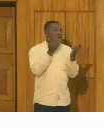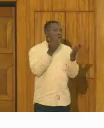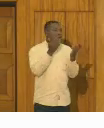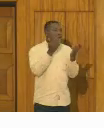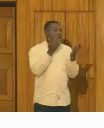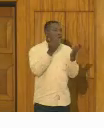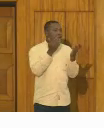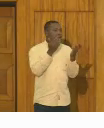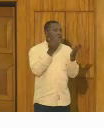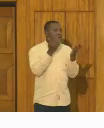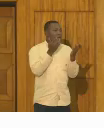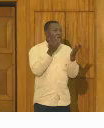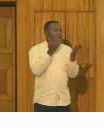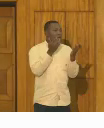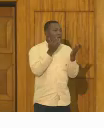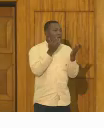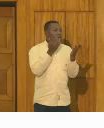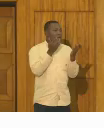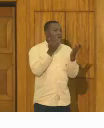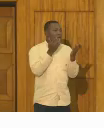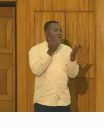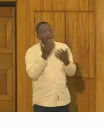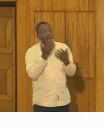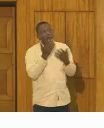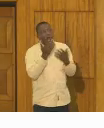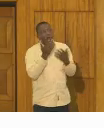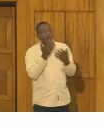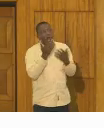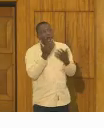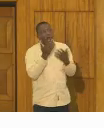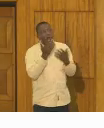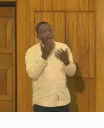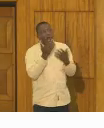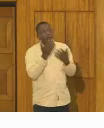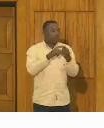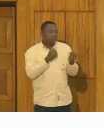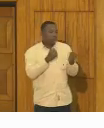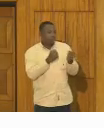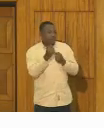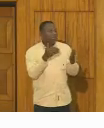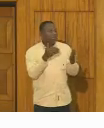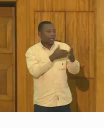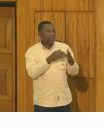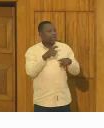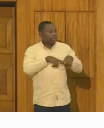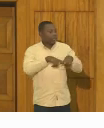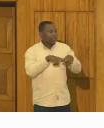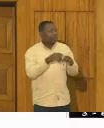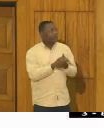vaccines don't have these attributes, that they also will help to fight against HIV.